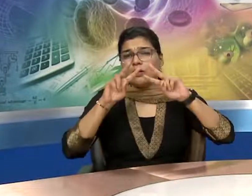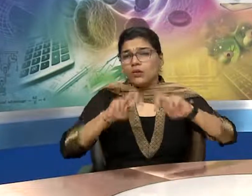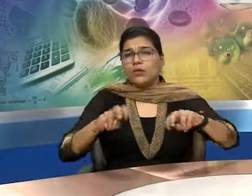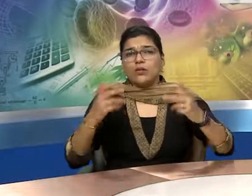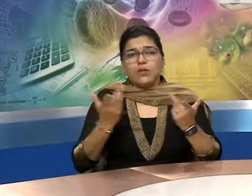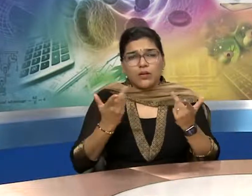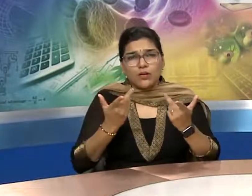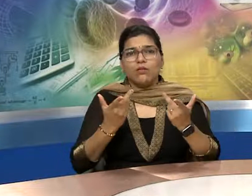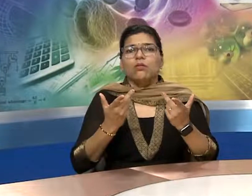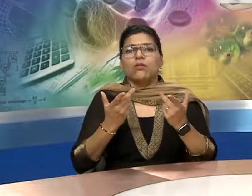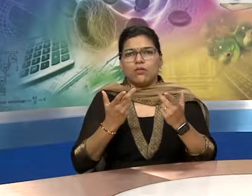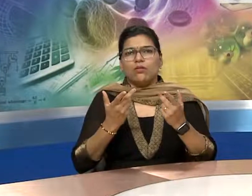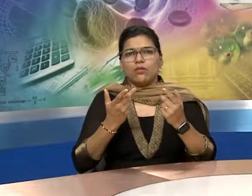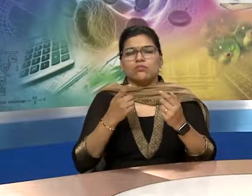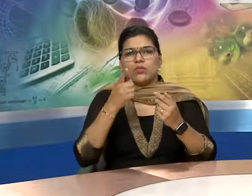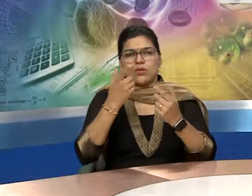This word is research.